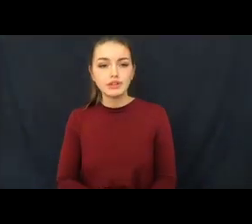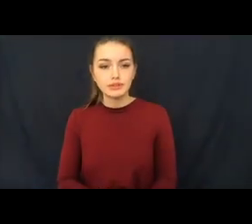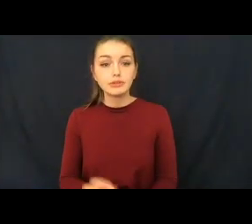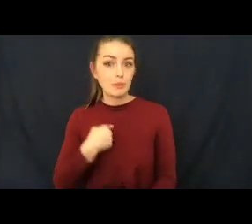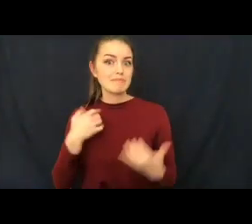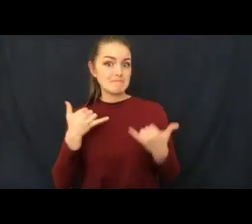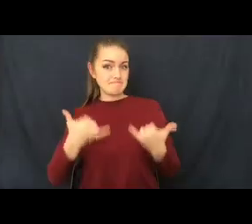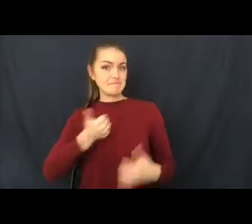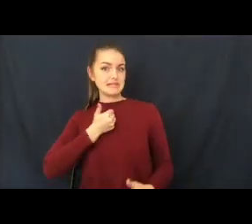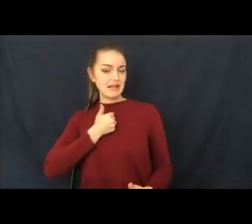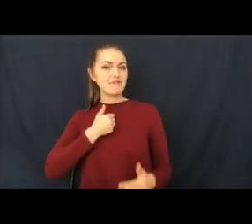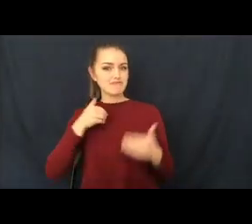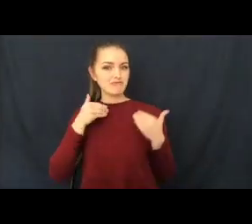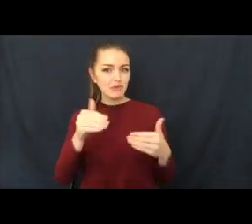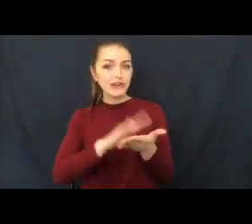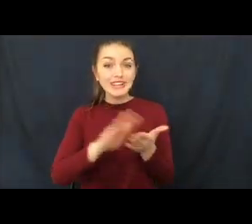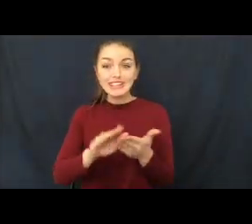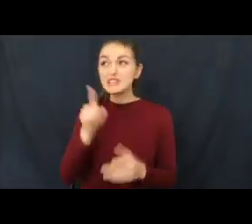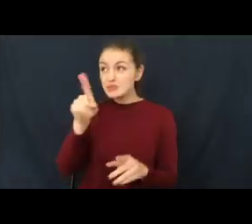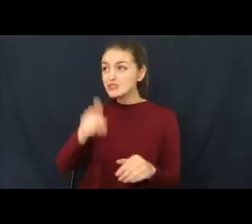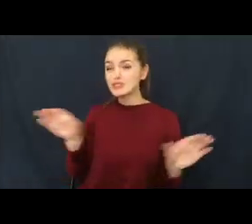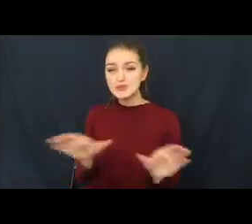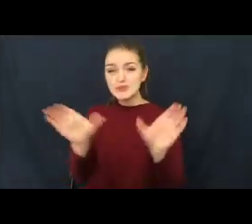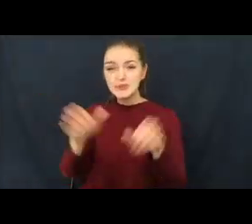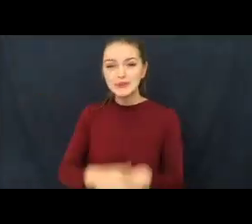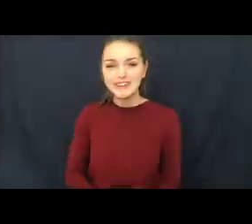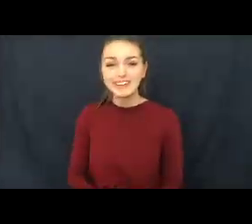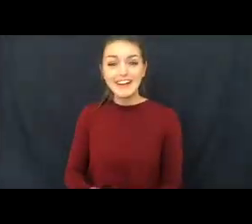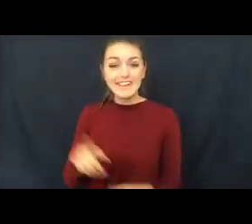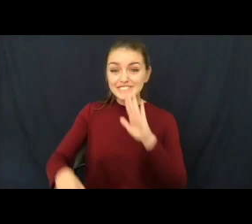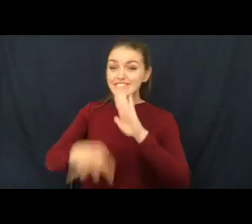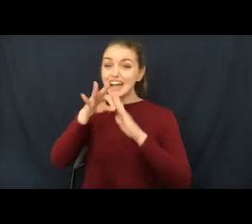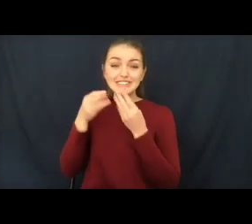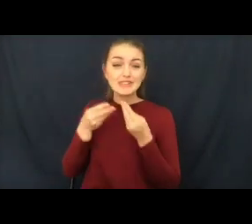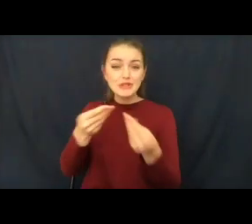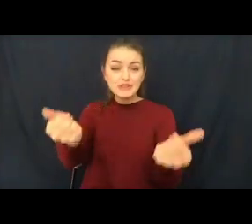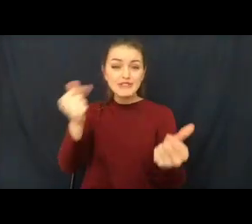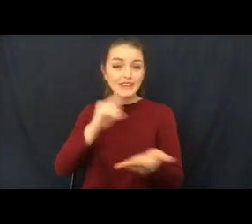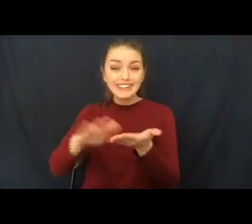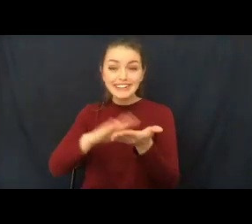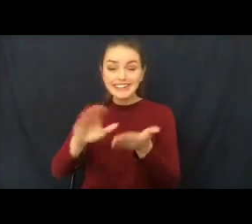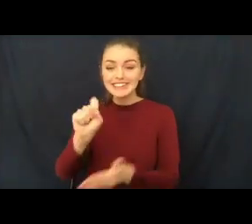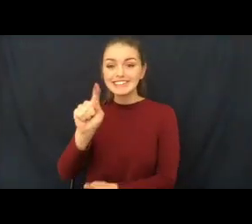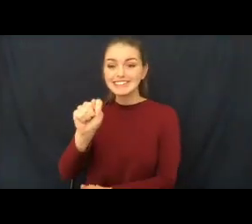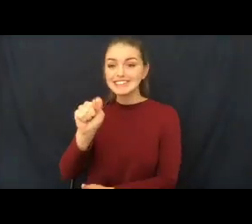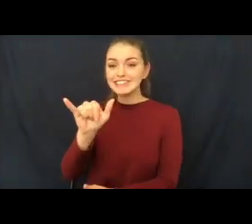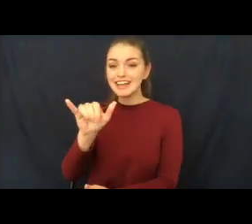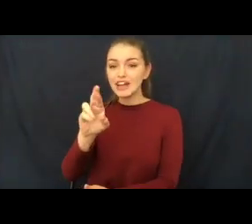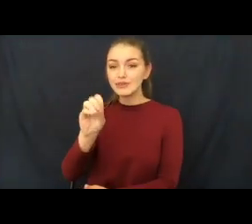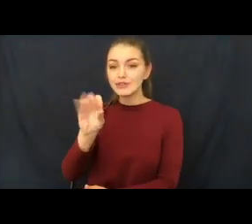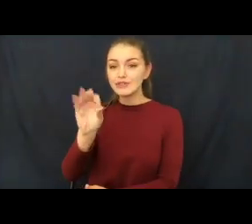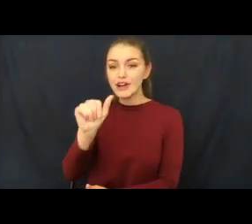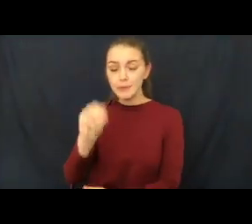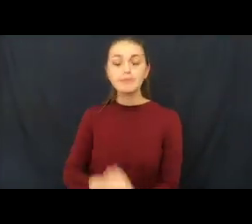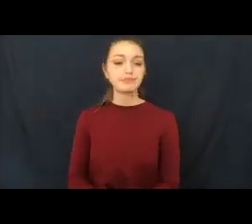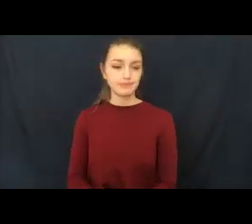about it too. Do it, kids. you Find bet. a solution. Yes. And you can bring it here, but St. Vinny's also has